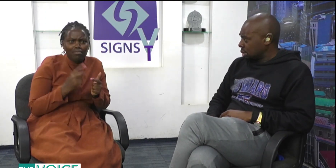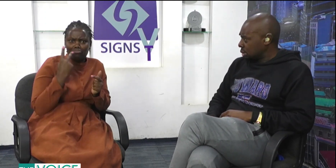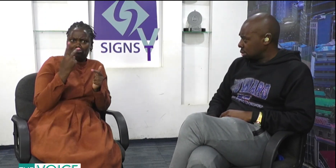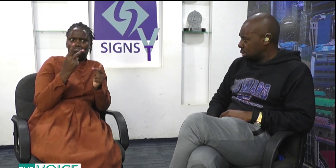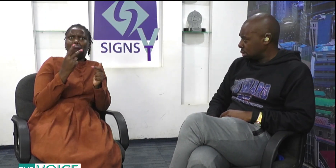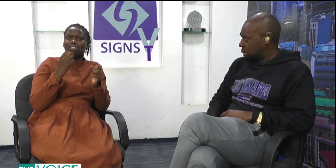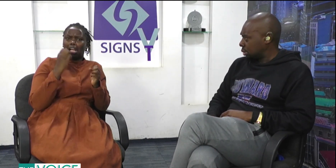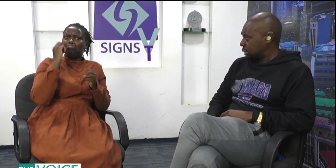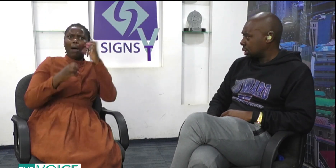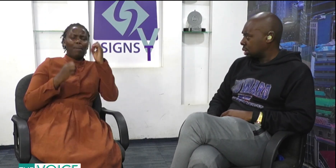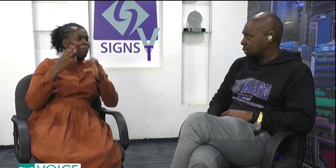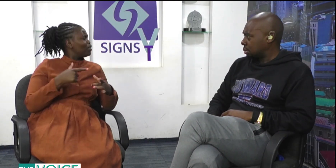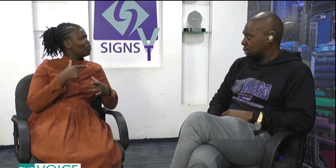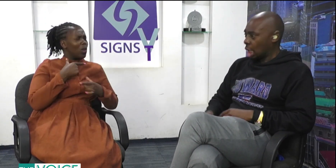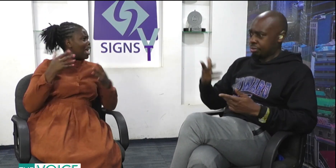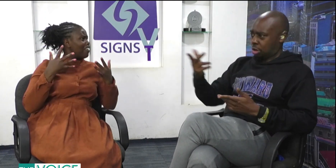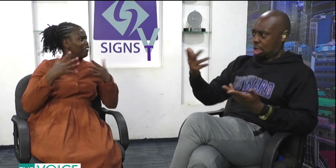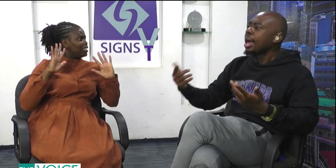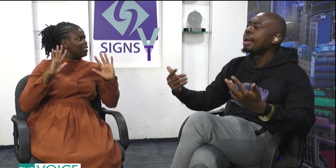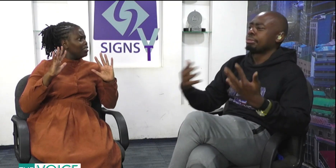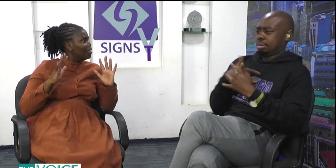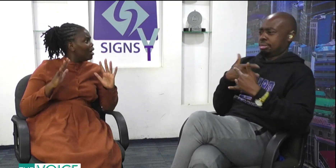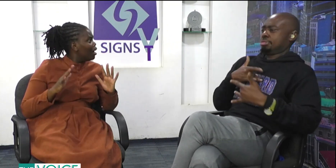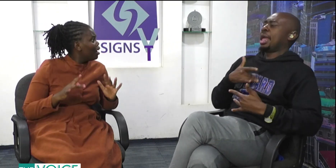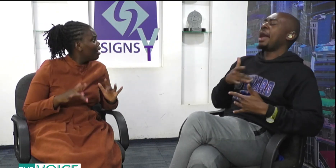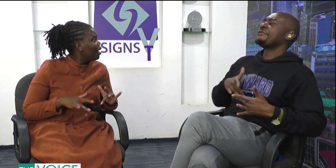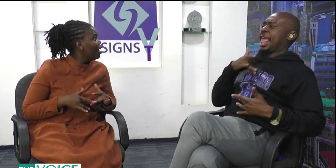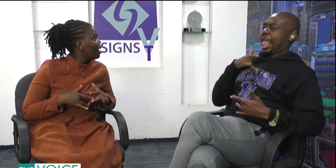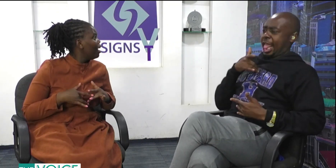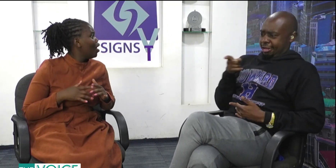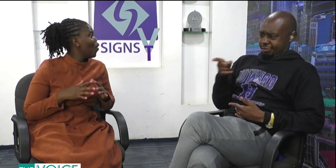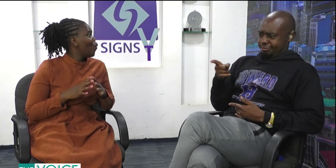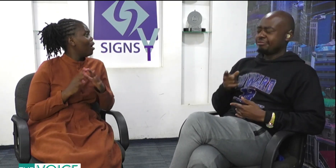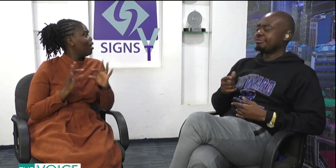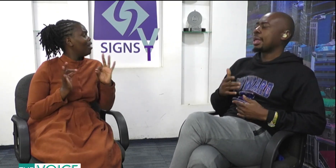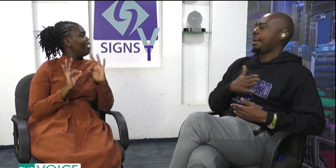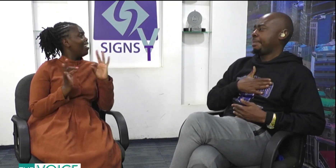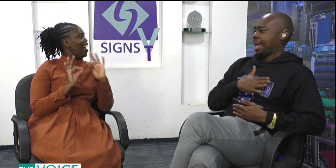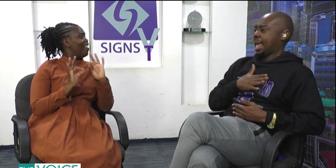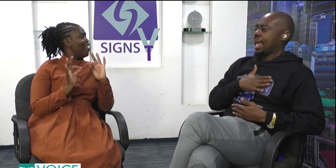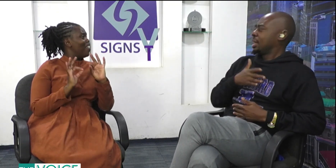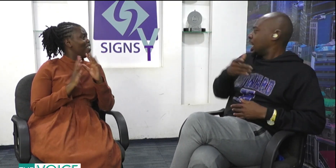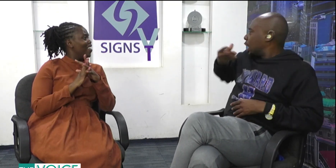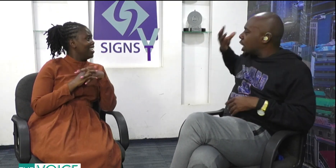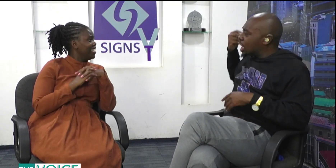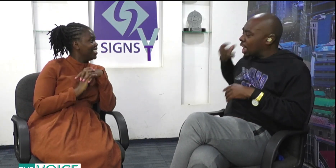So now, when you saw people signing, you were not able to cope up with it.